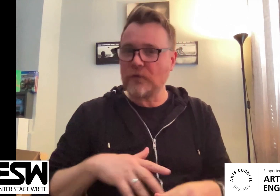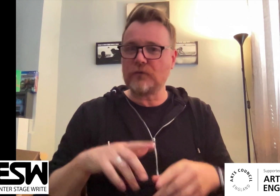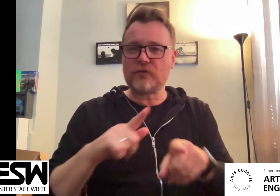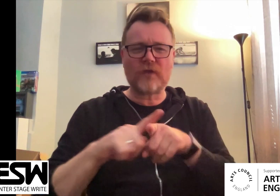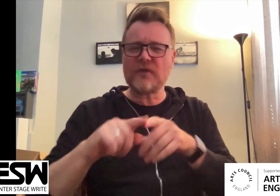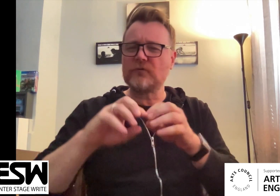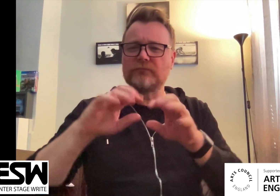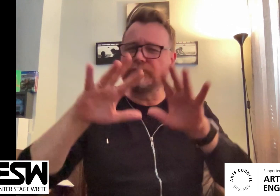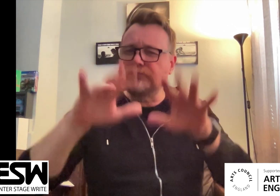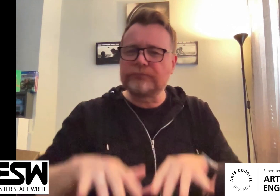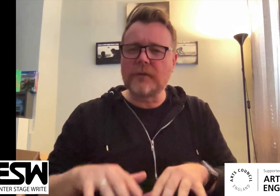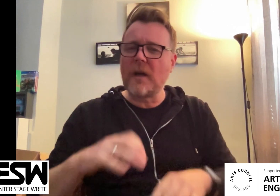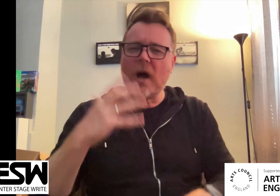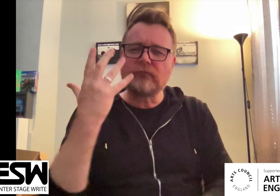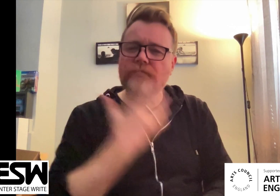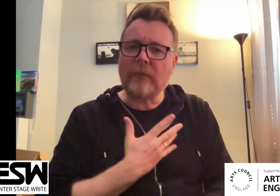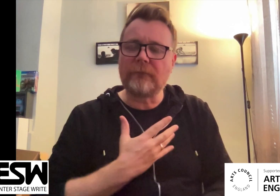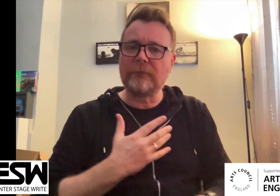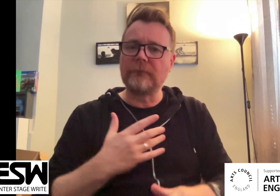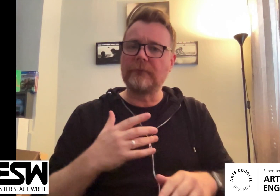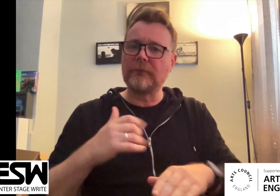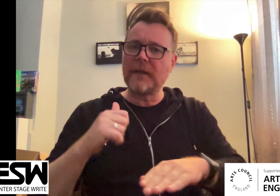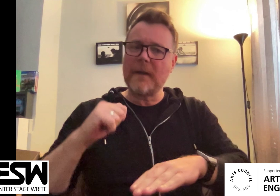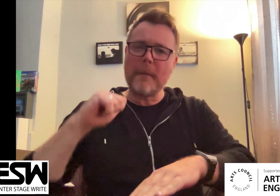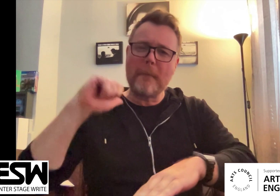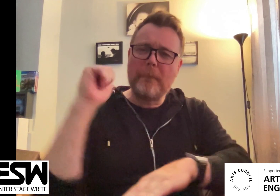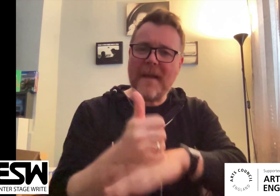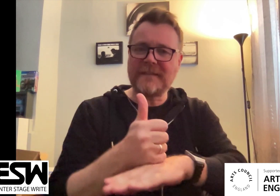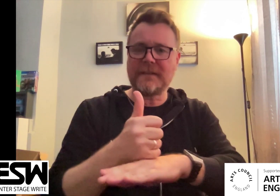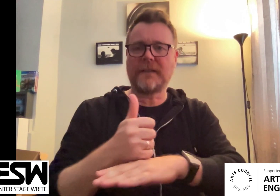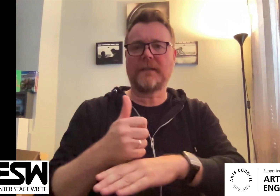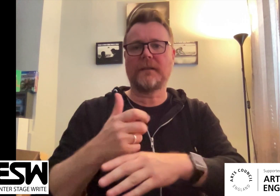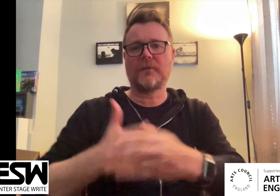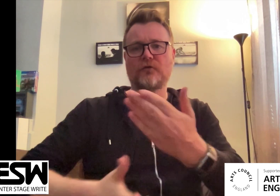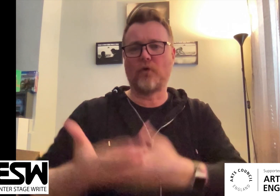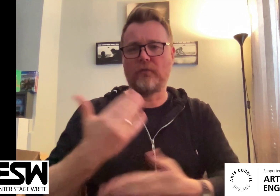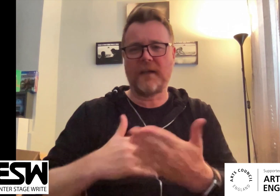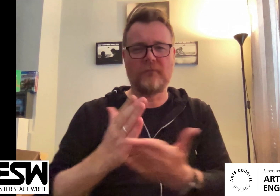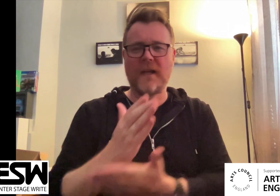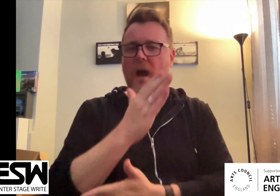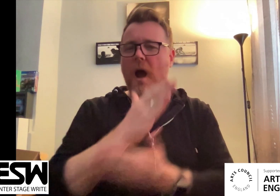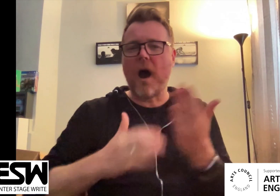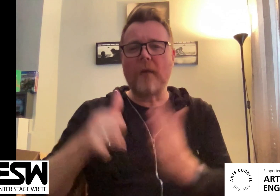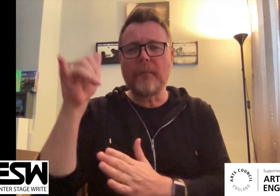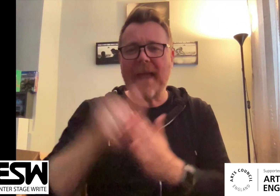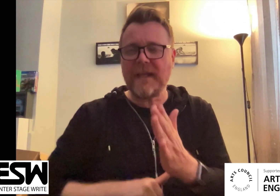3 parts. So I want you now to write a really rough, basic story, half a